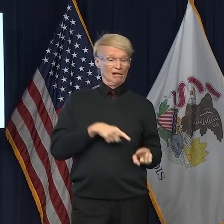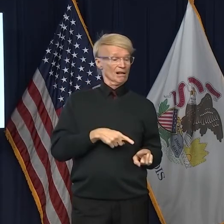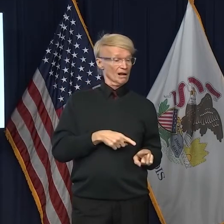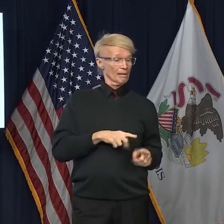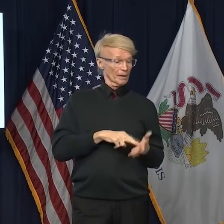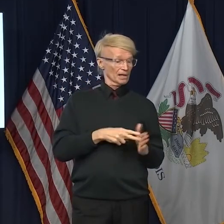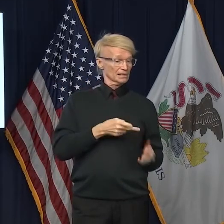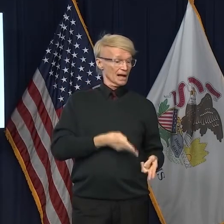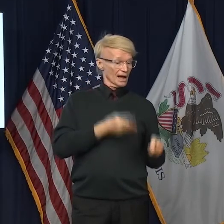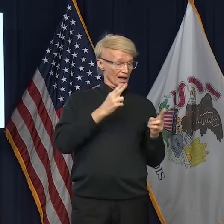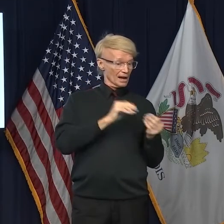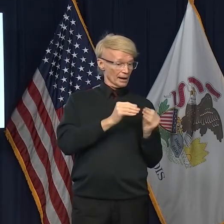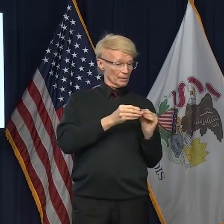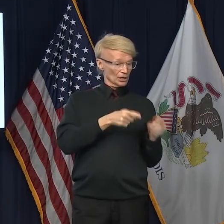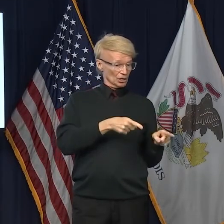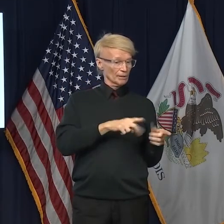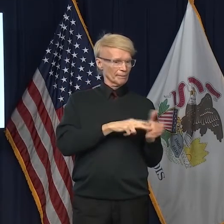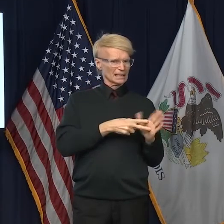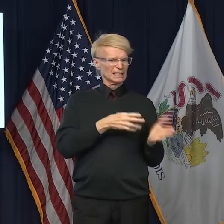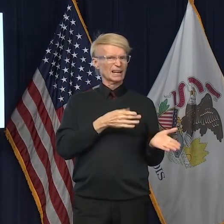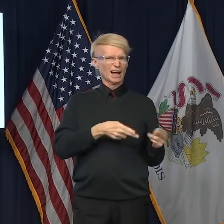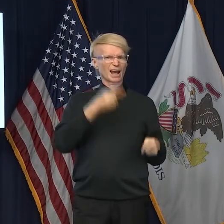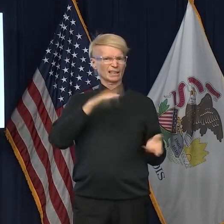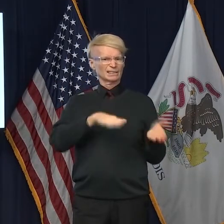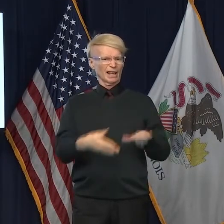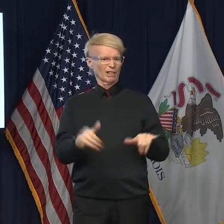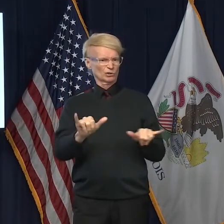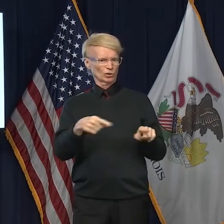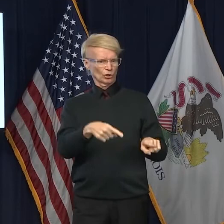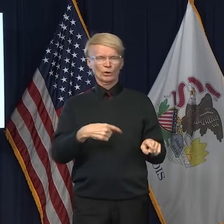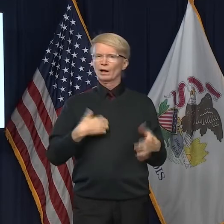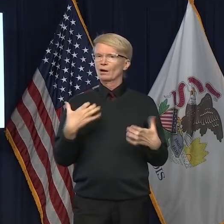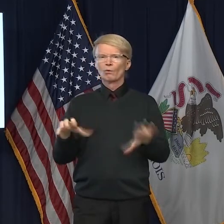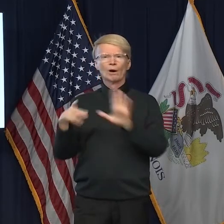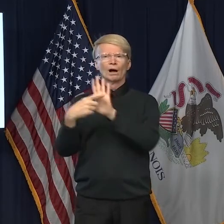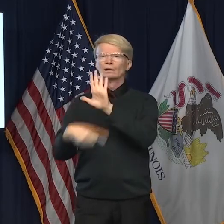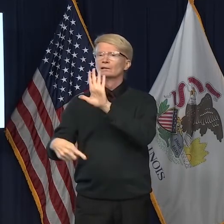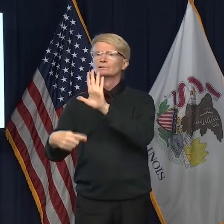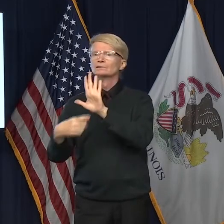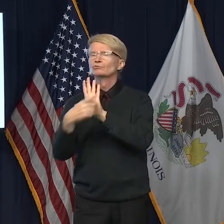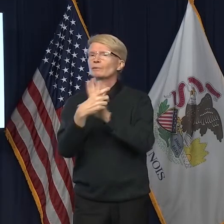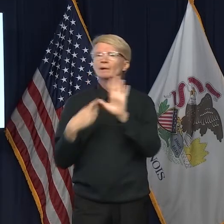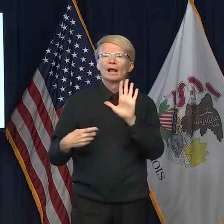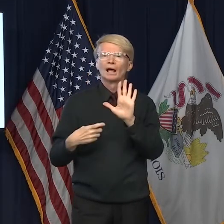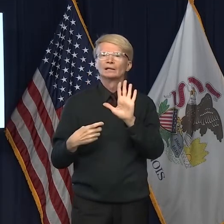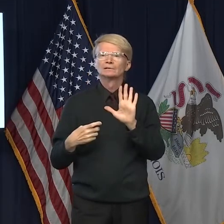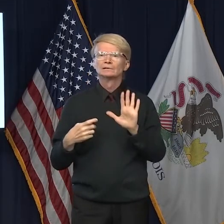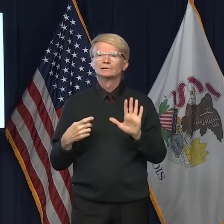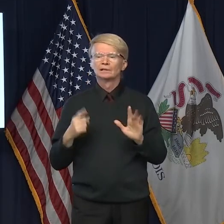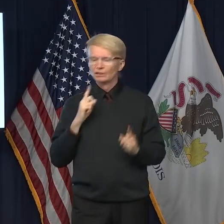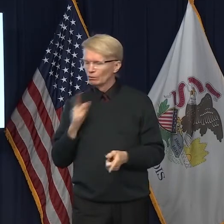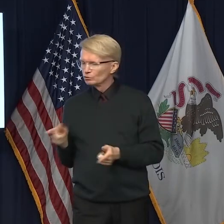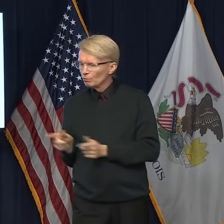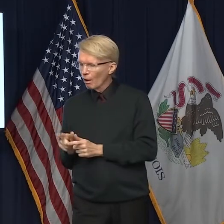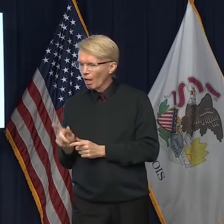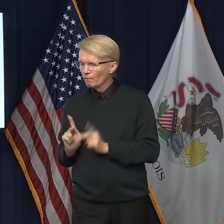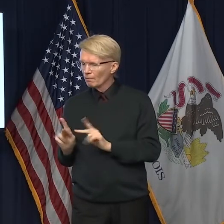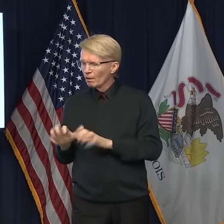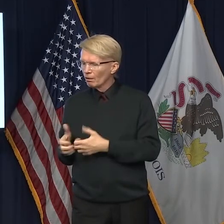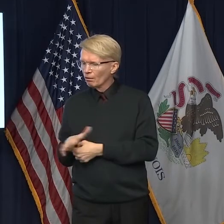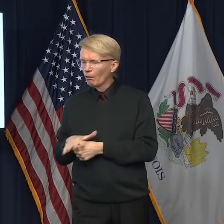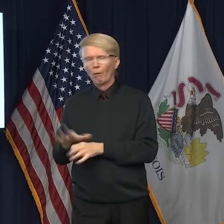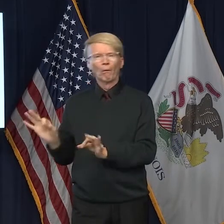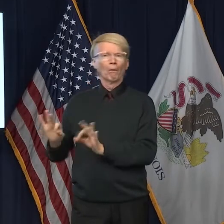the most deaths in that county, and not trying to discriminate against counties that might be smaller so their number of deaths would